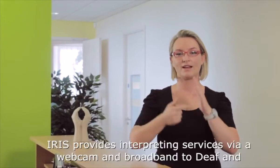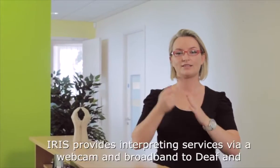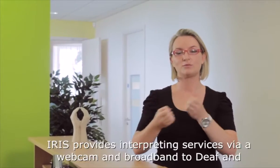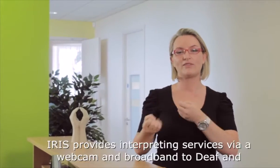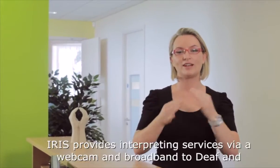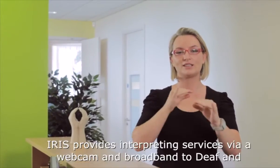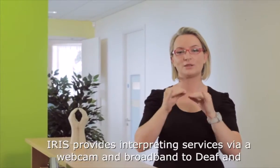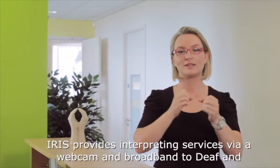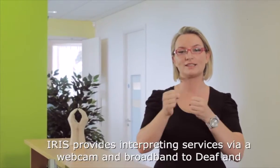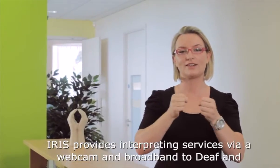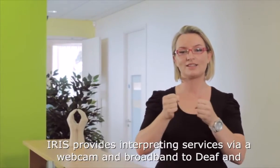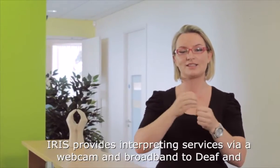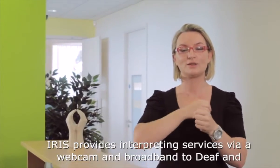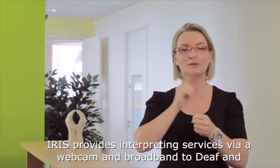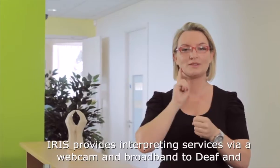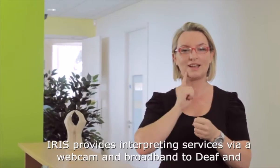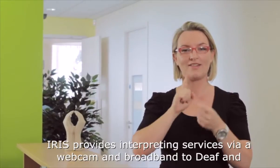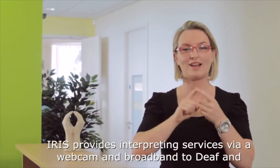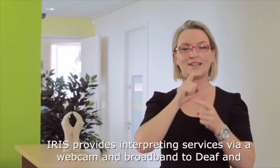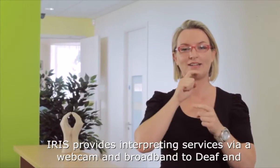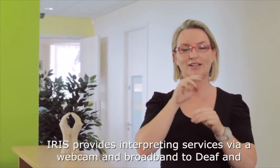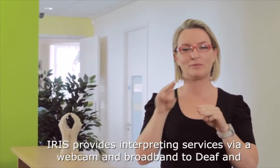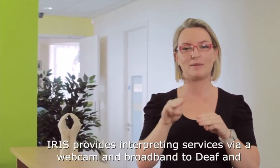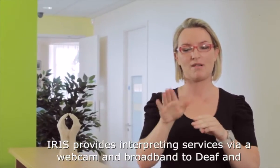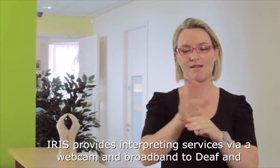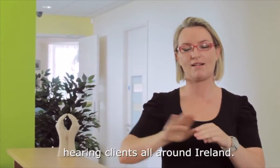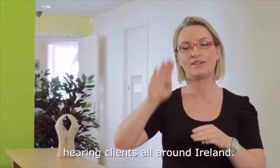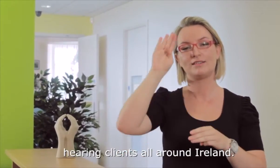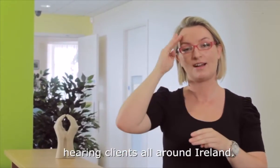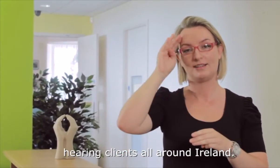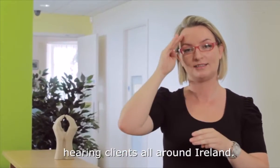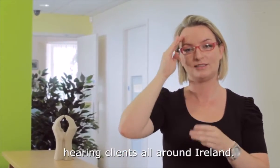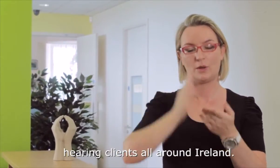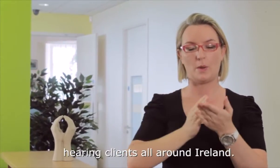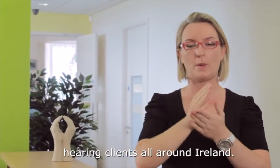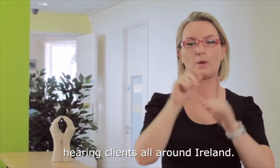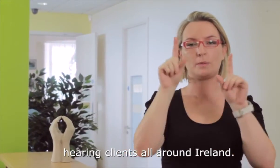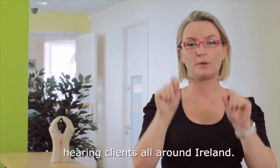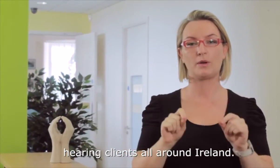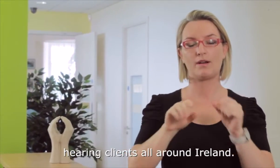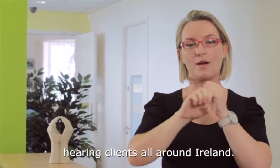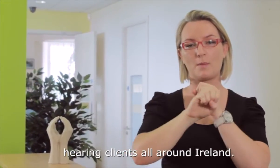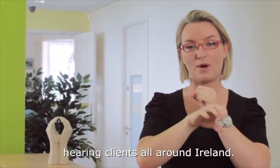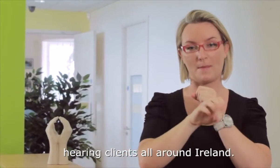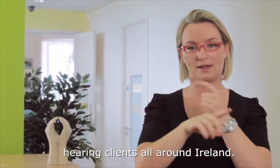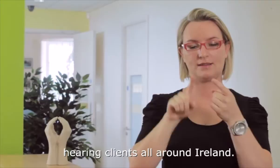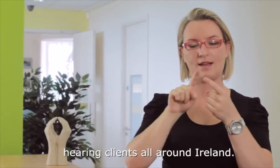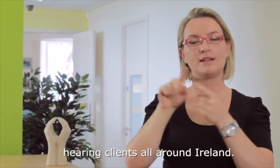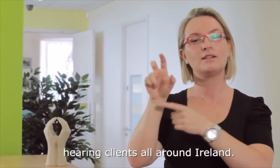IRIS provides interpreting services via a webcam and broadband to deaf and hearing clients all around